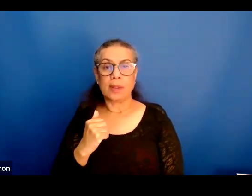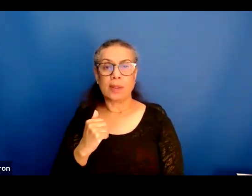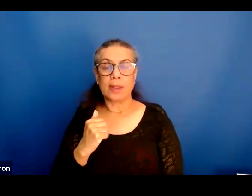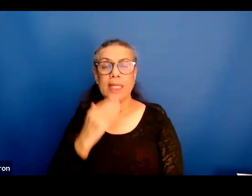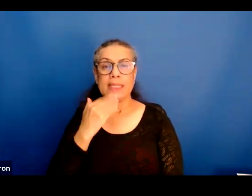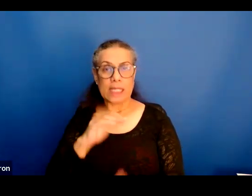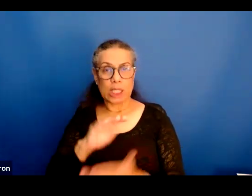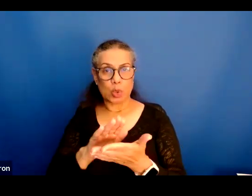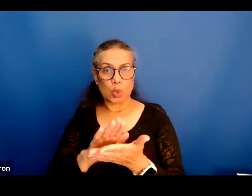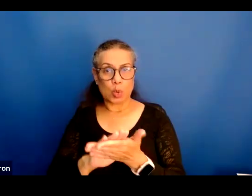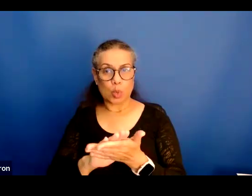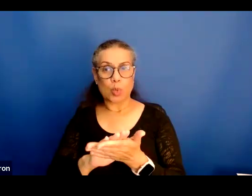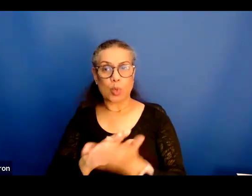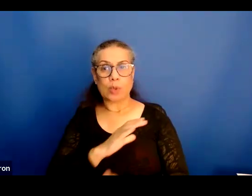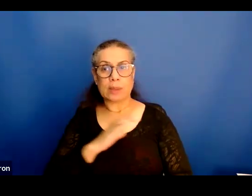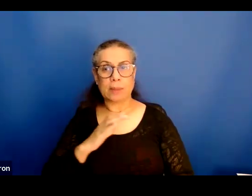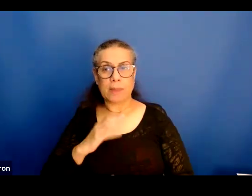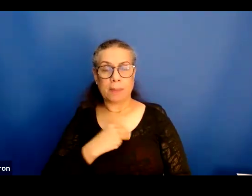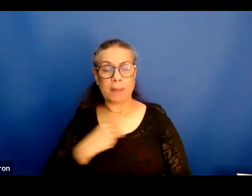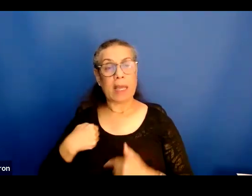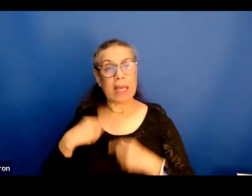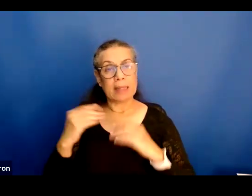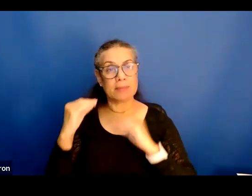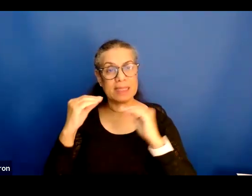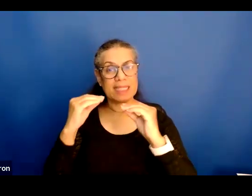dear school council members, I've been an educator at